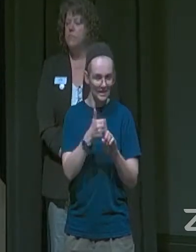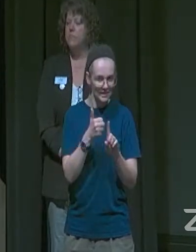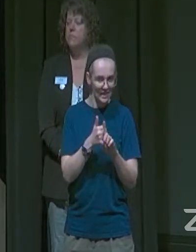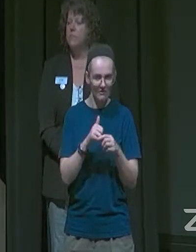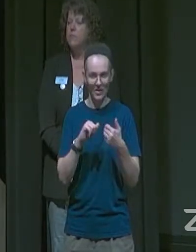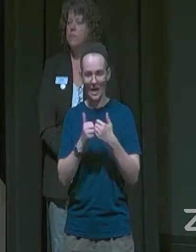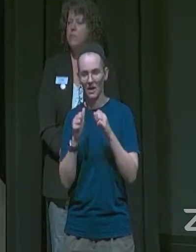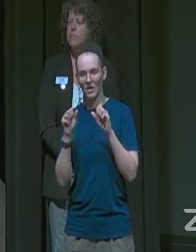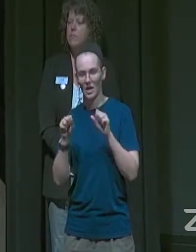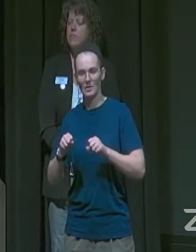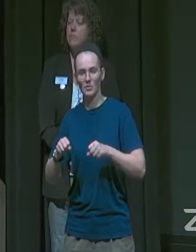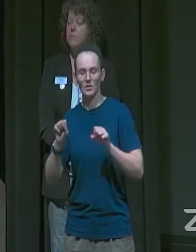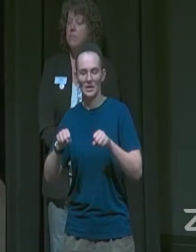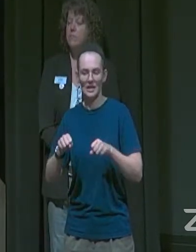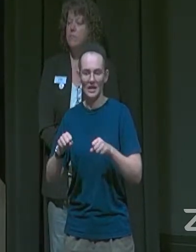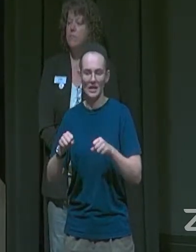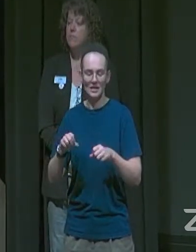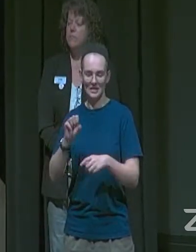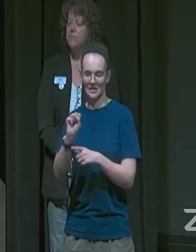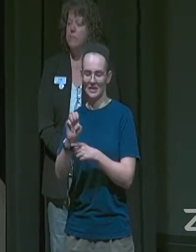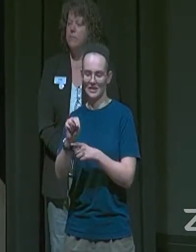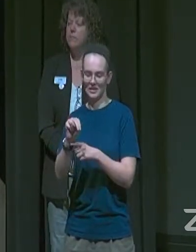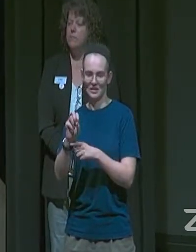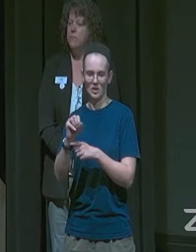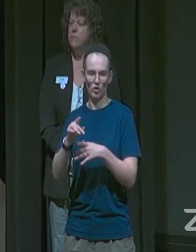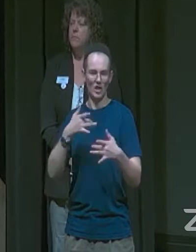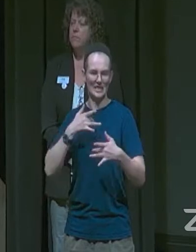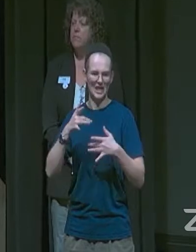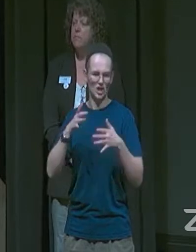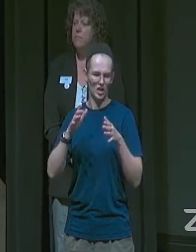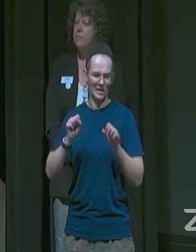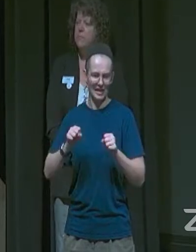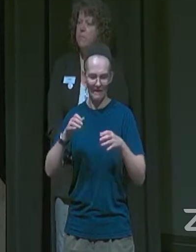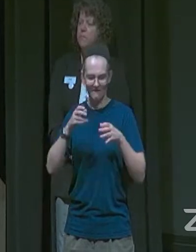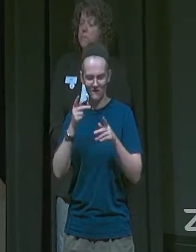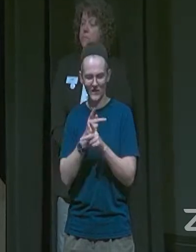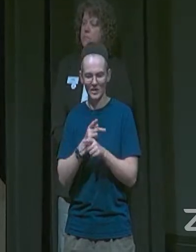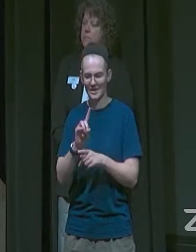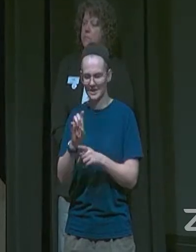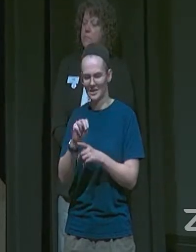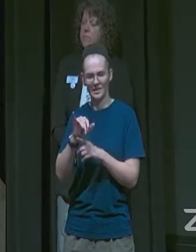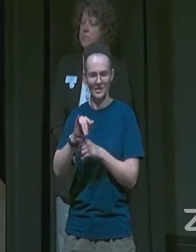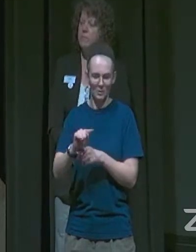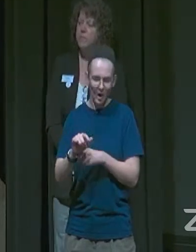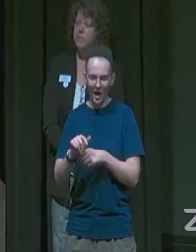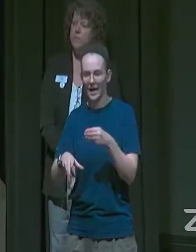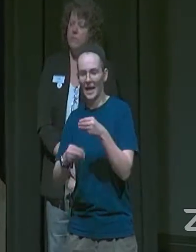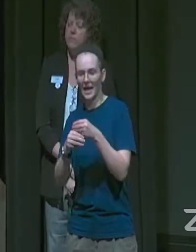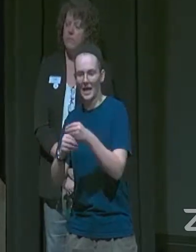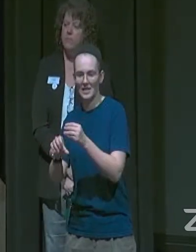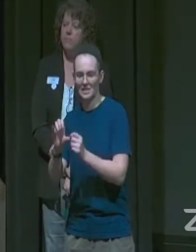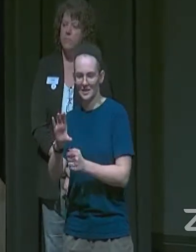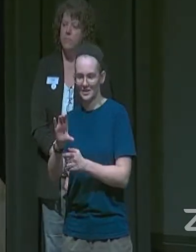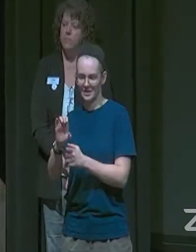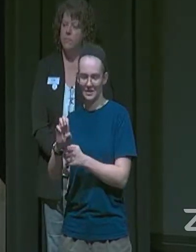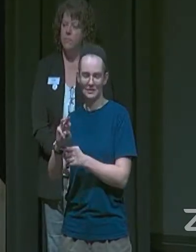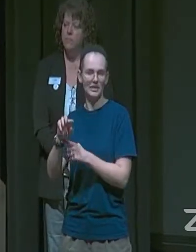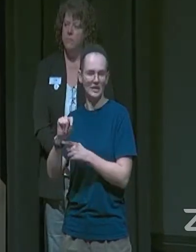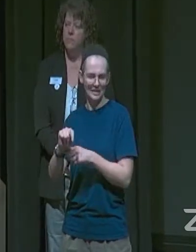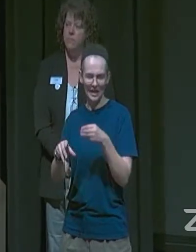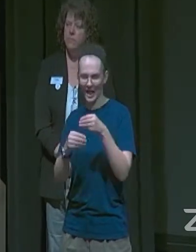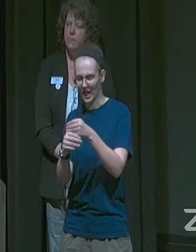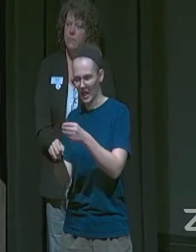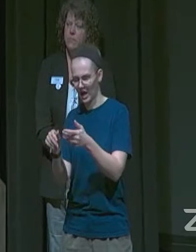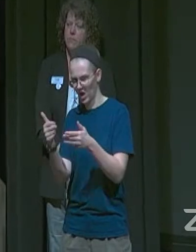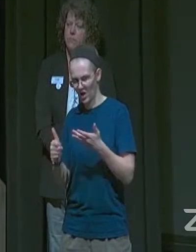to, there's a sensor that determines the density of the material, and then that we're adding in the cement and other additives to stabilize it. There's